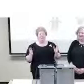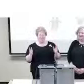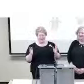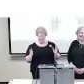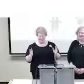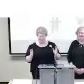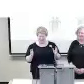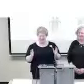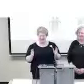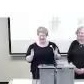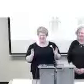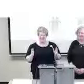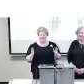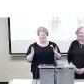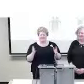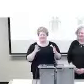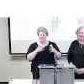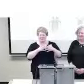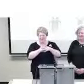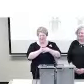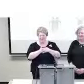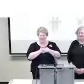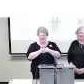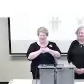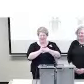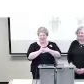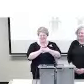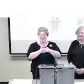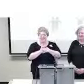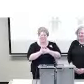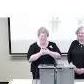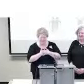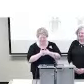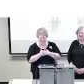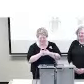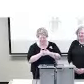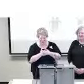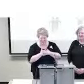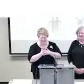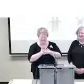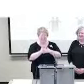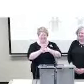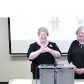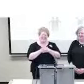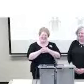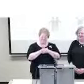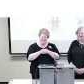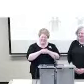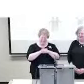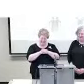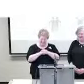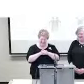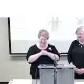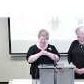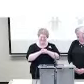too much can waste time as much as we love our friends if we only give time to our friends they can